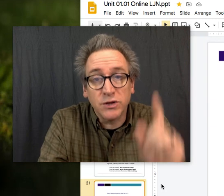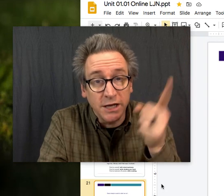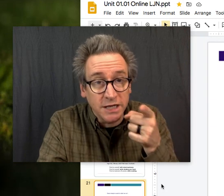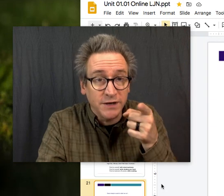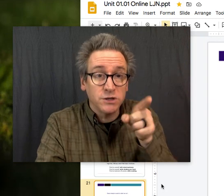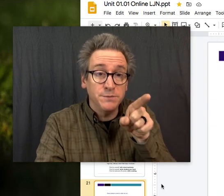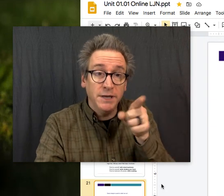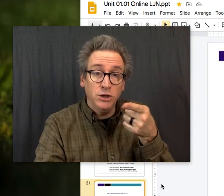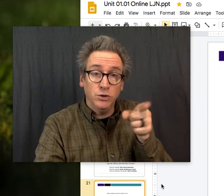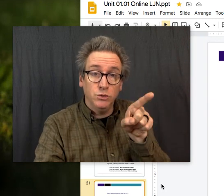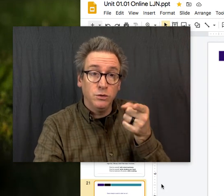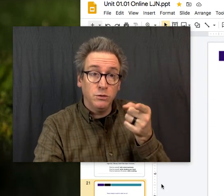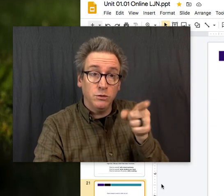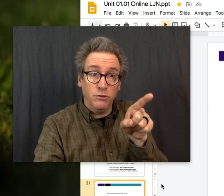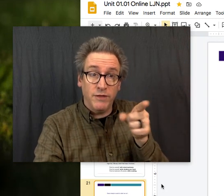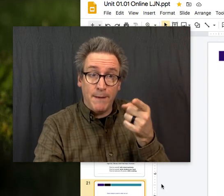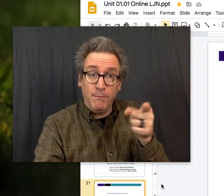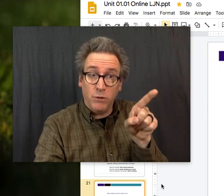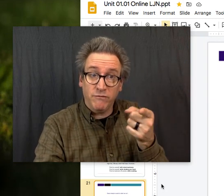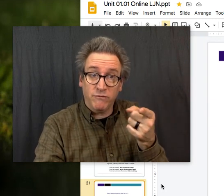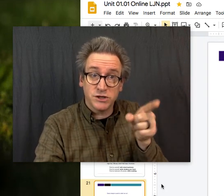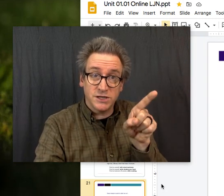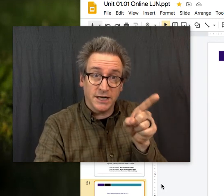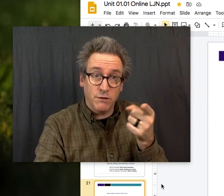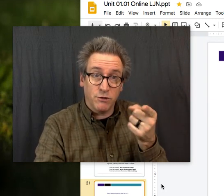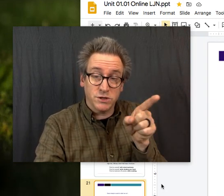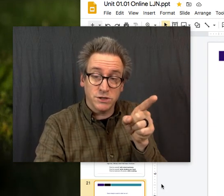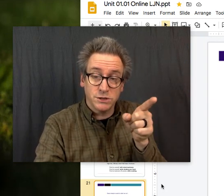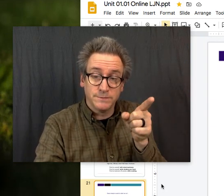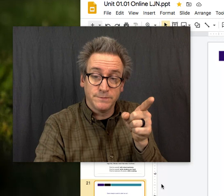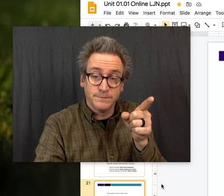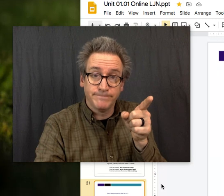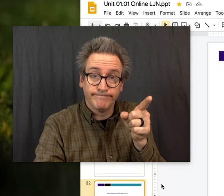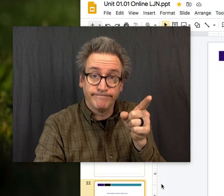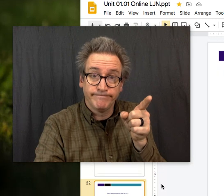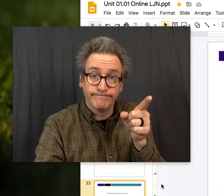So the index fingers, me, you, them, right? First, second, and third persons.